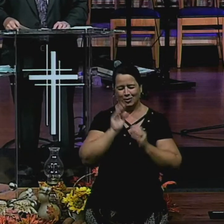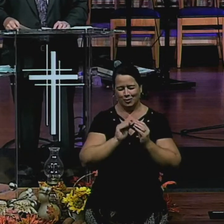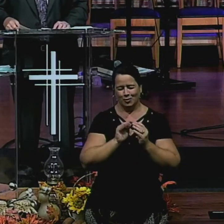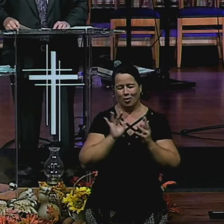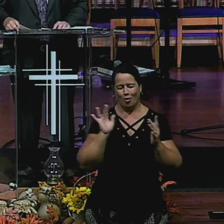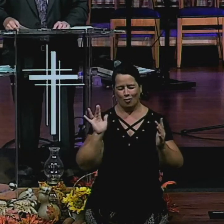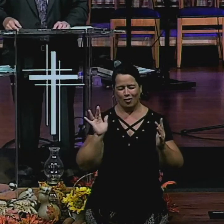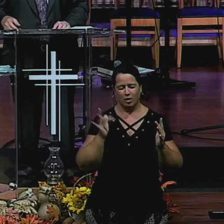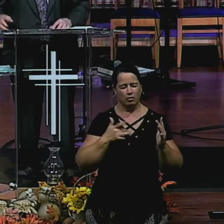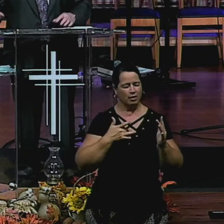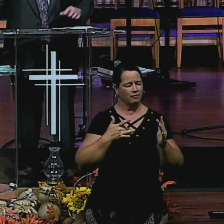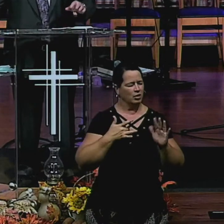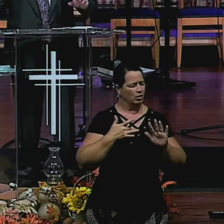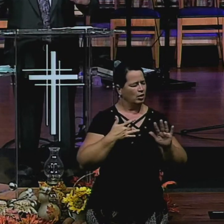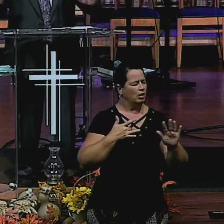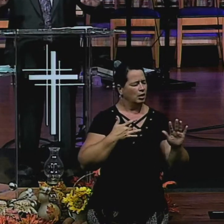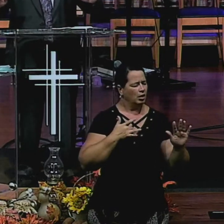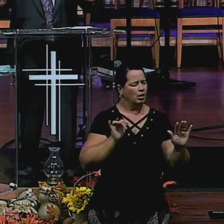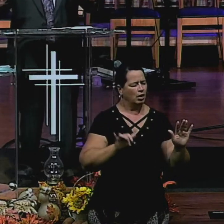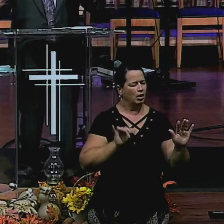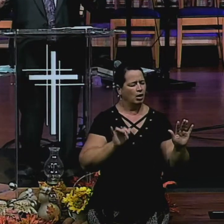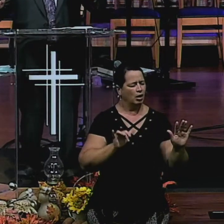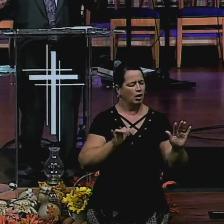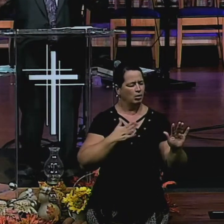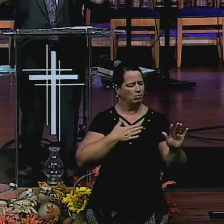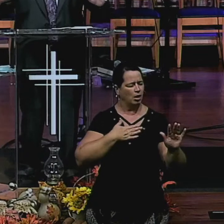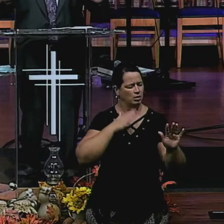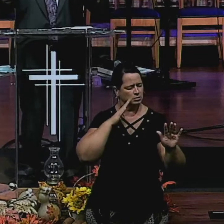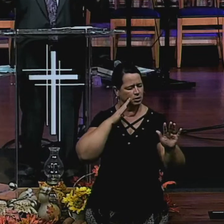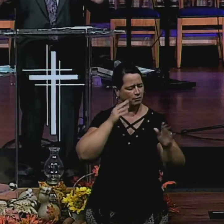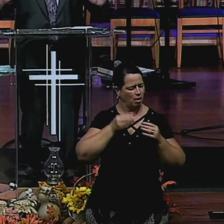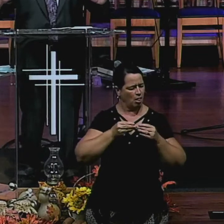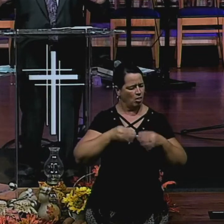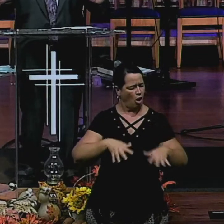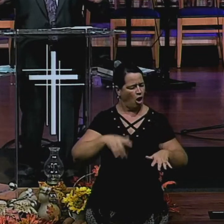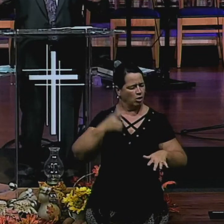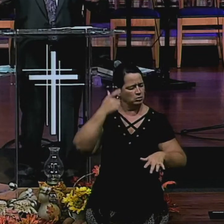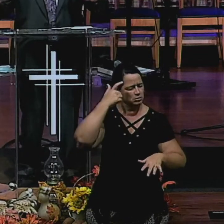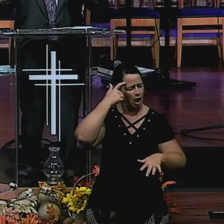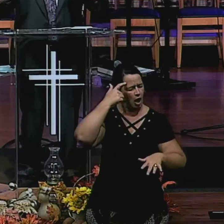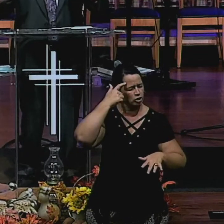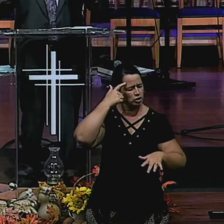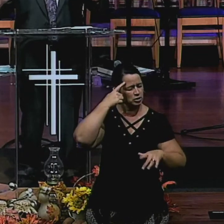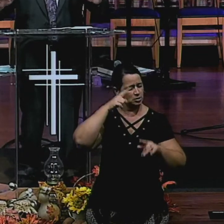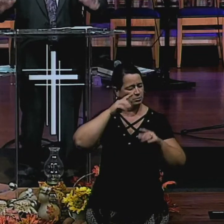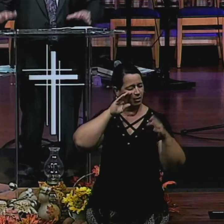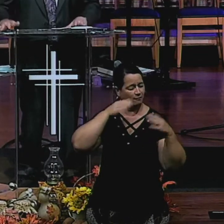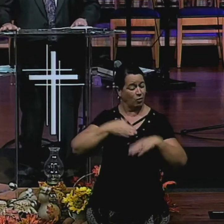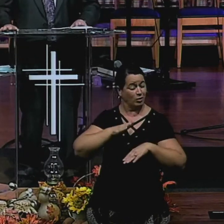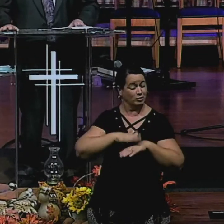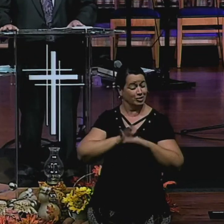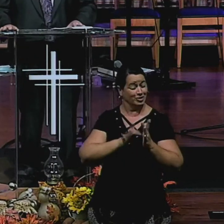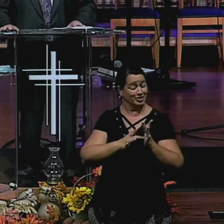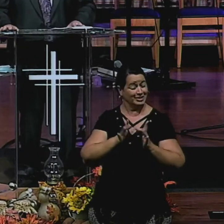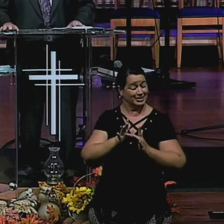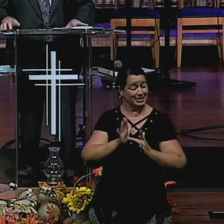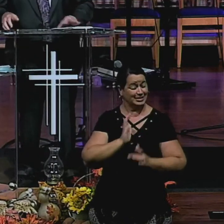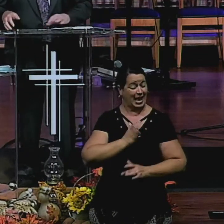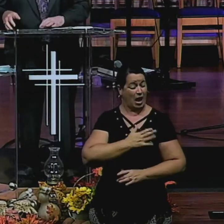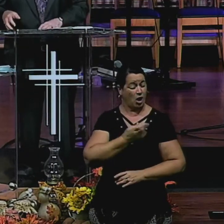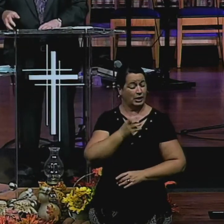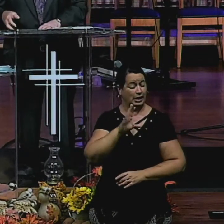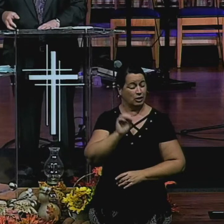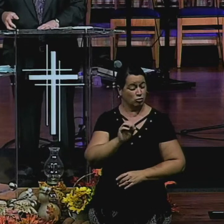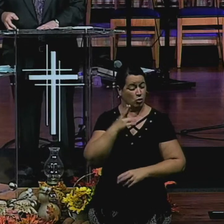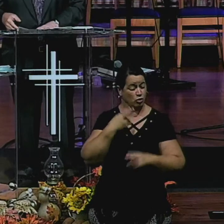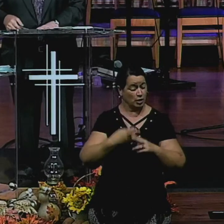all have a sense of loss of self-consciousness, but awareness of our hero, the person and work of the Lord Jesus Christ. In His